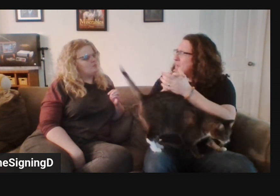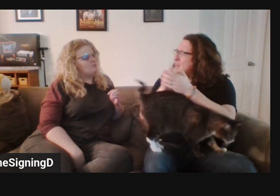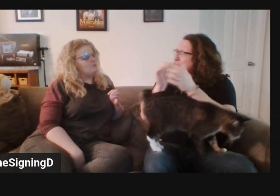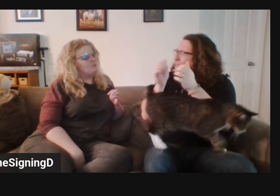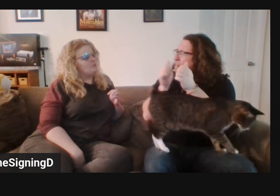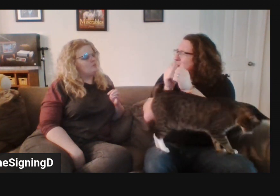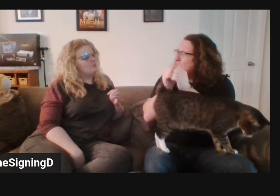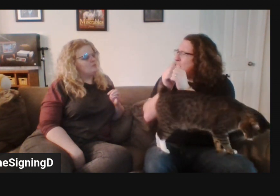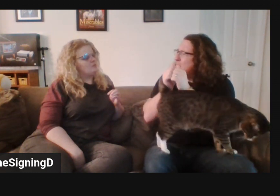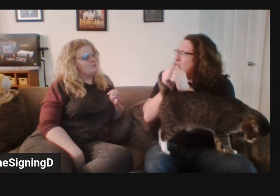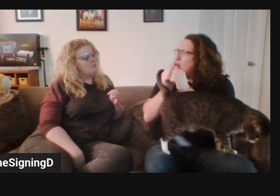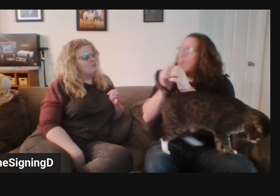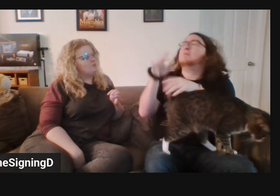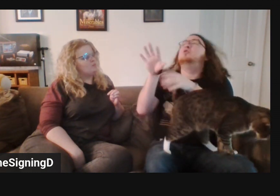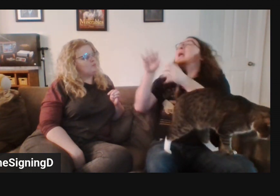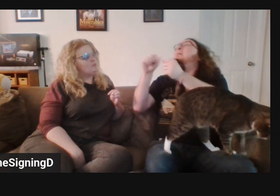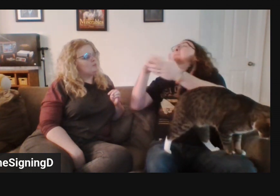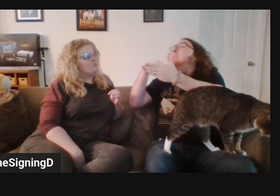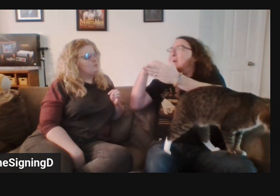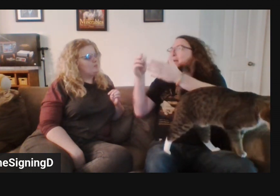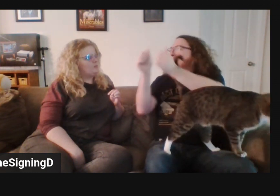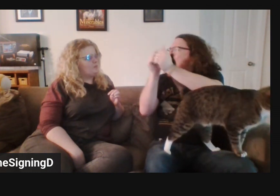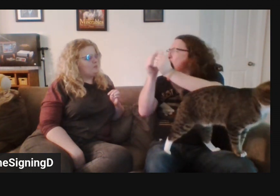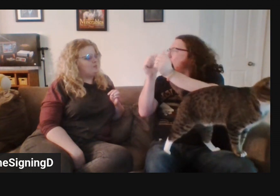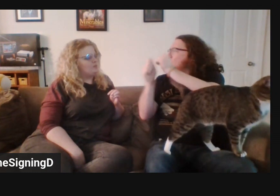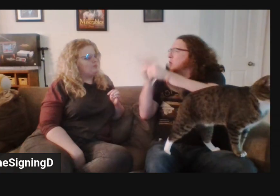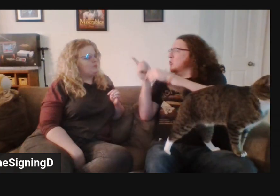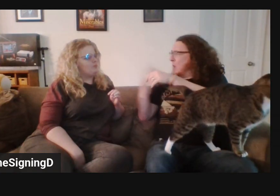have Mary coming in?